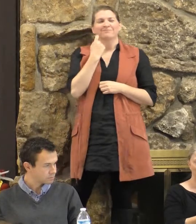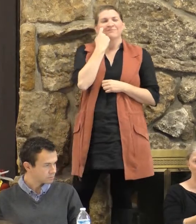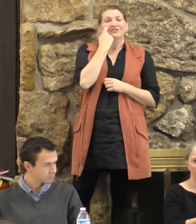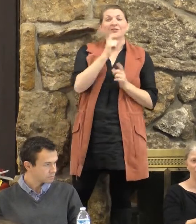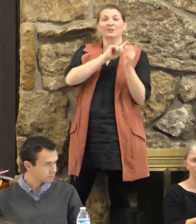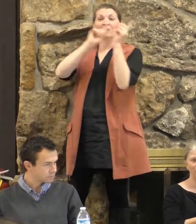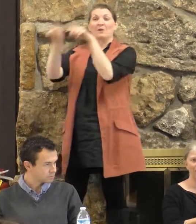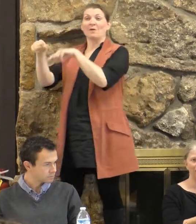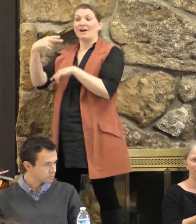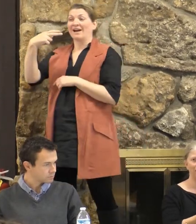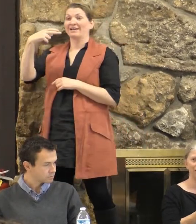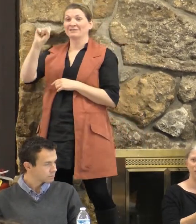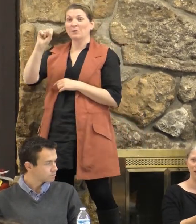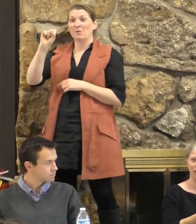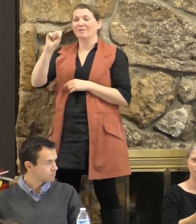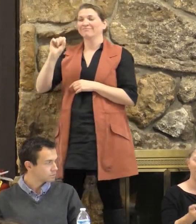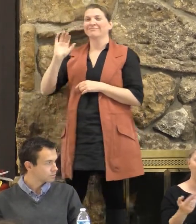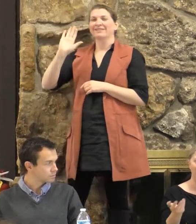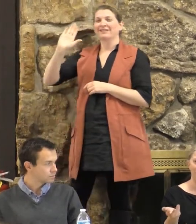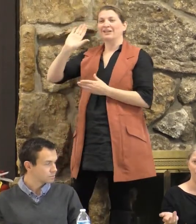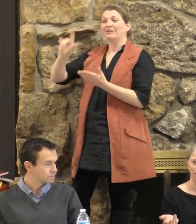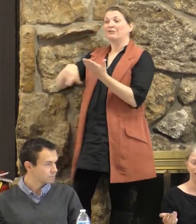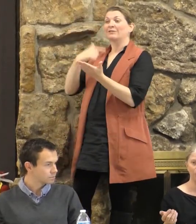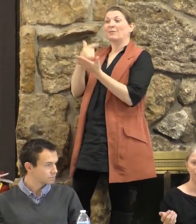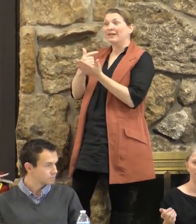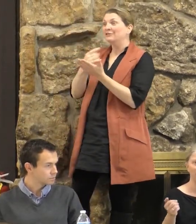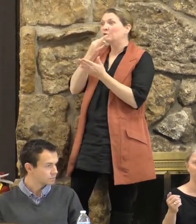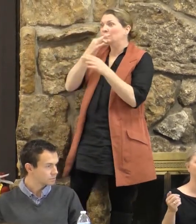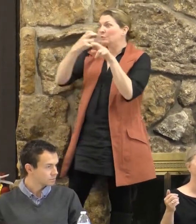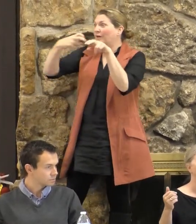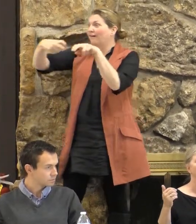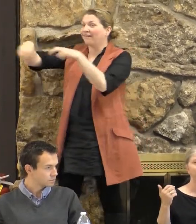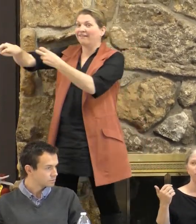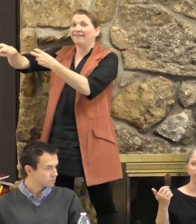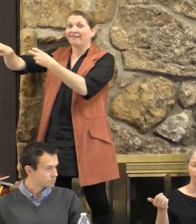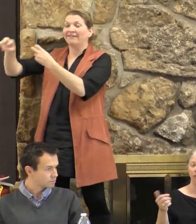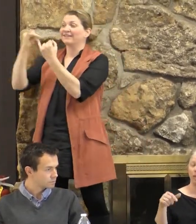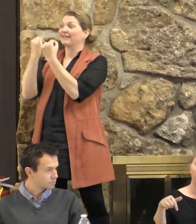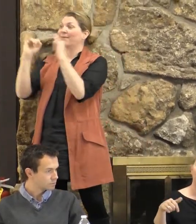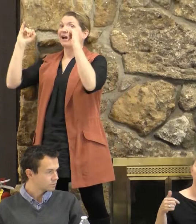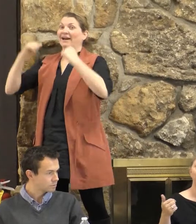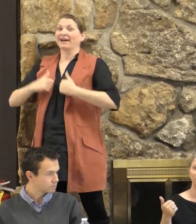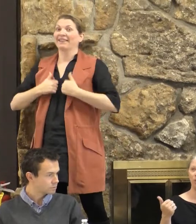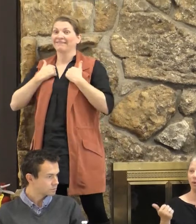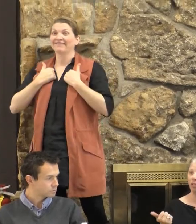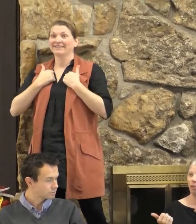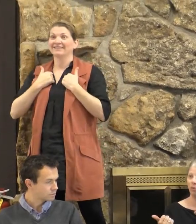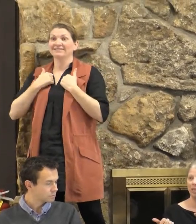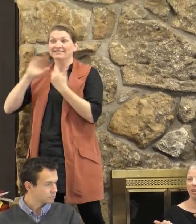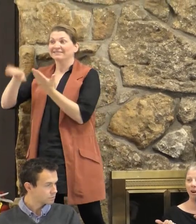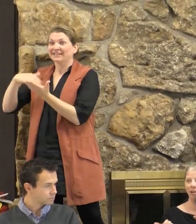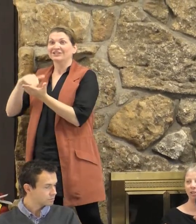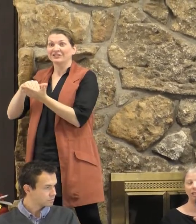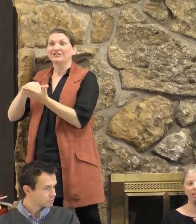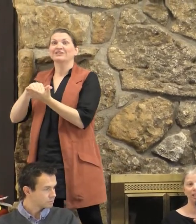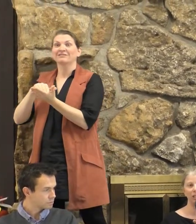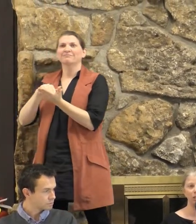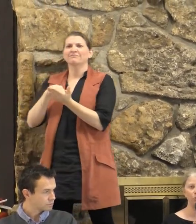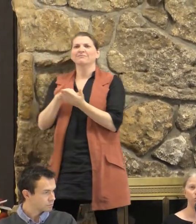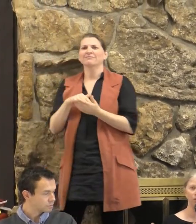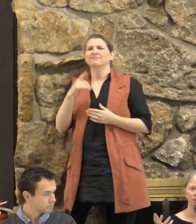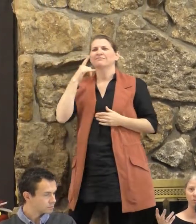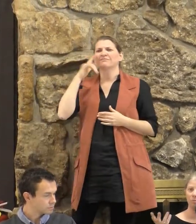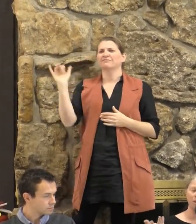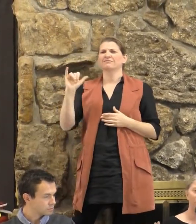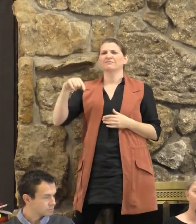and find a center for independent living near them. And how I explained it was, for example, here, Front Range Community College and